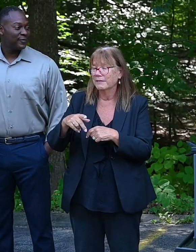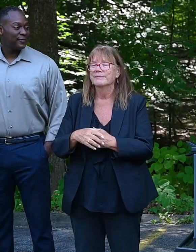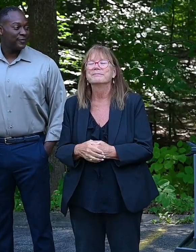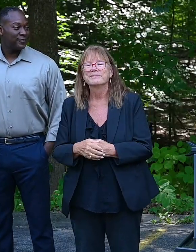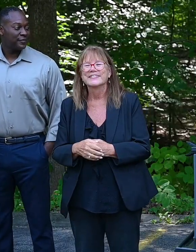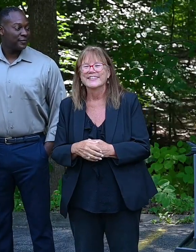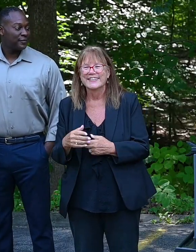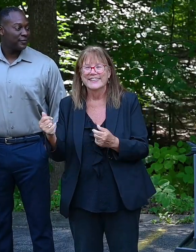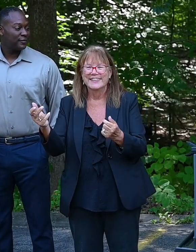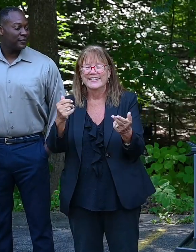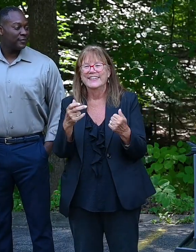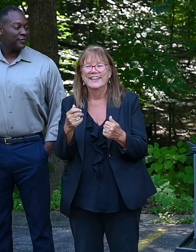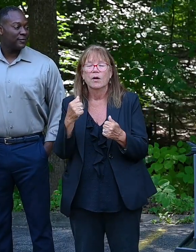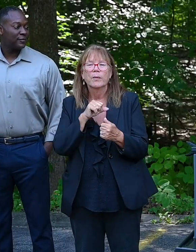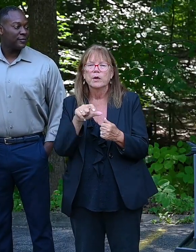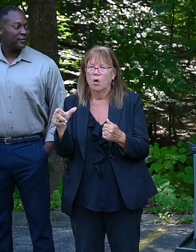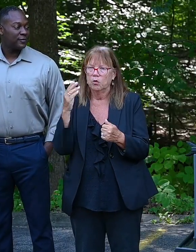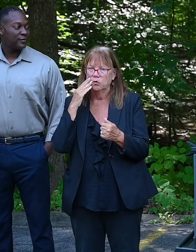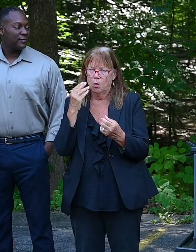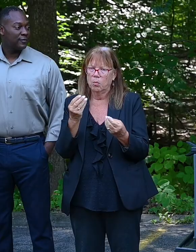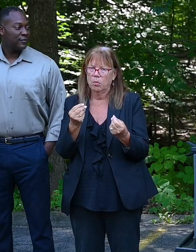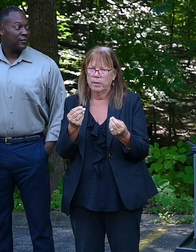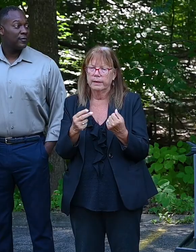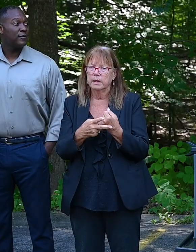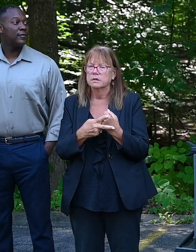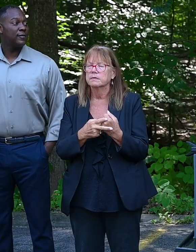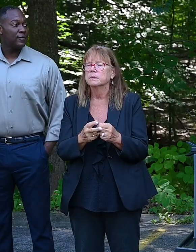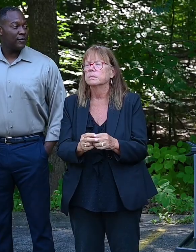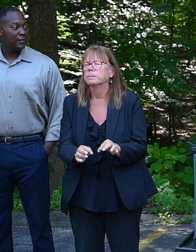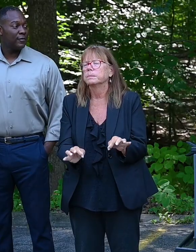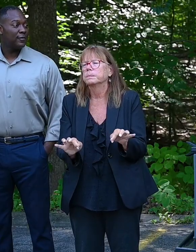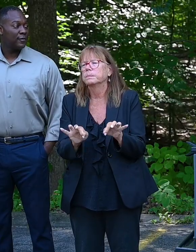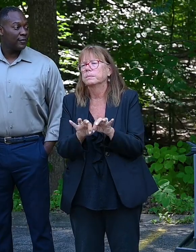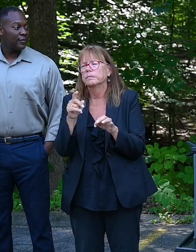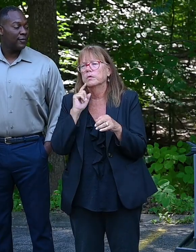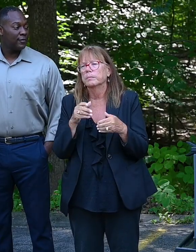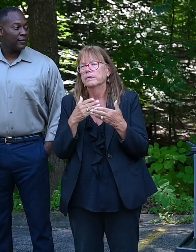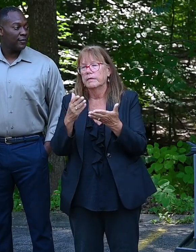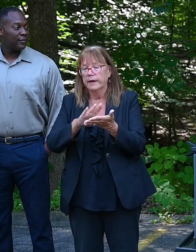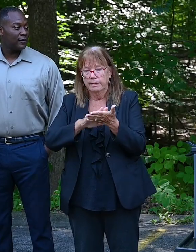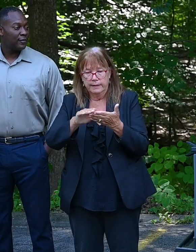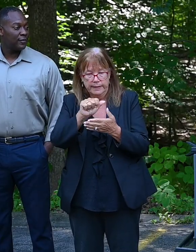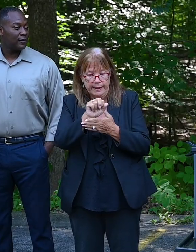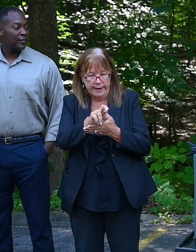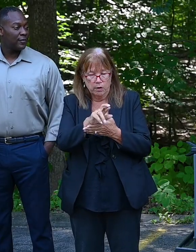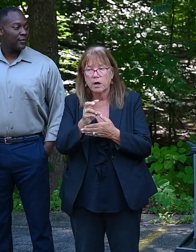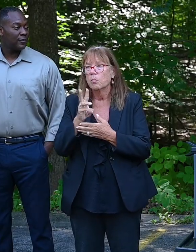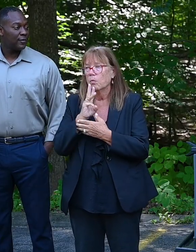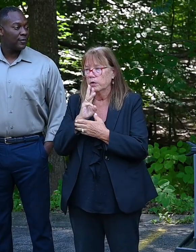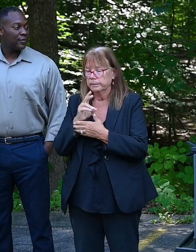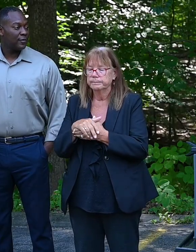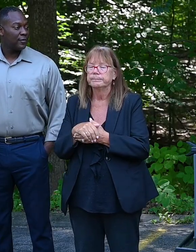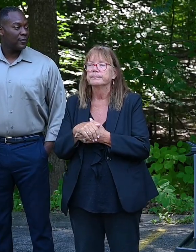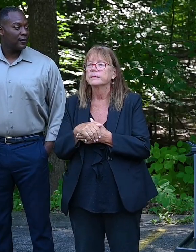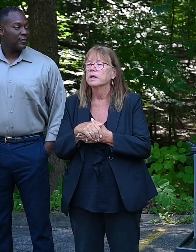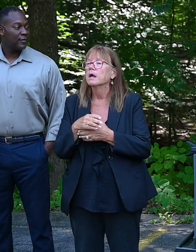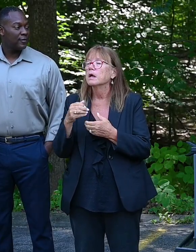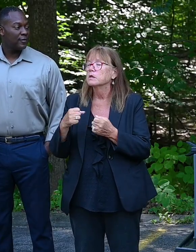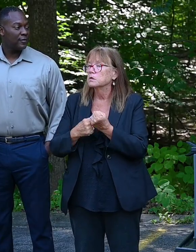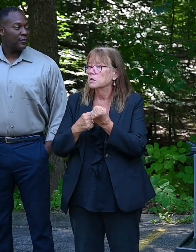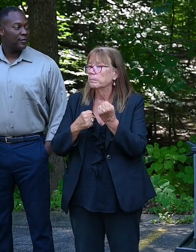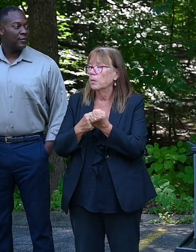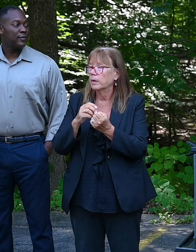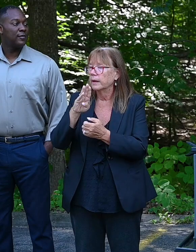all of us here know, land conservation is crucial for providing clean air and water, supporting biodiversity,